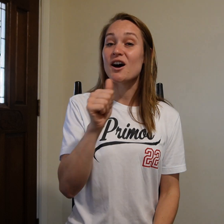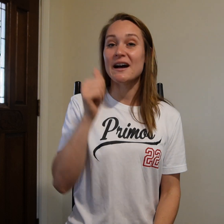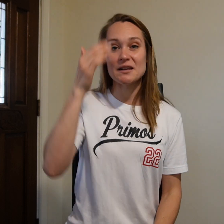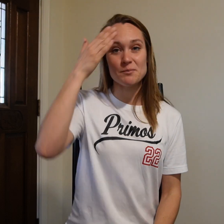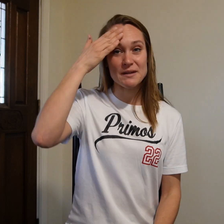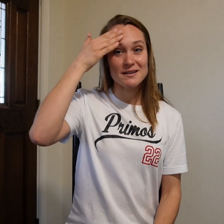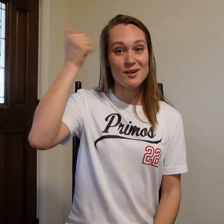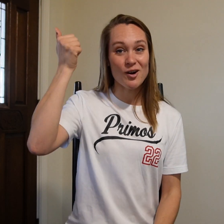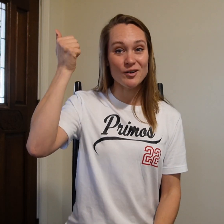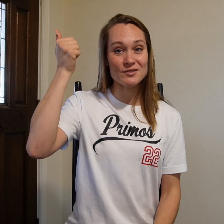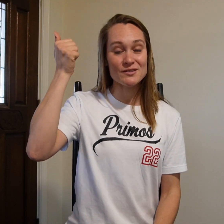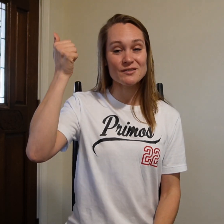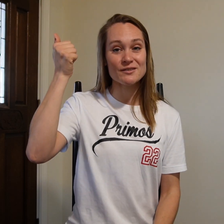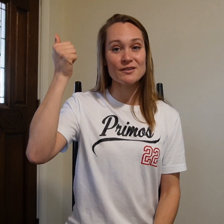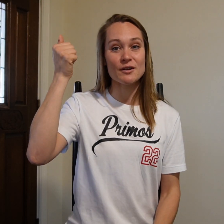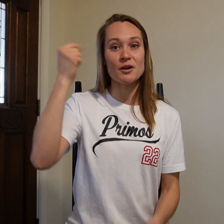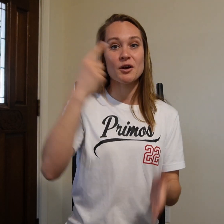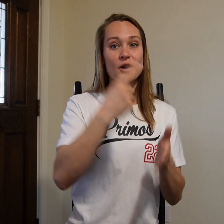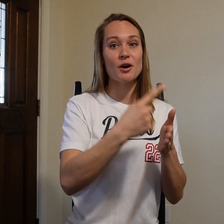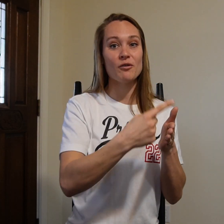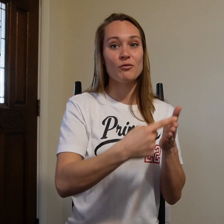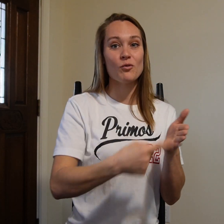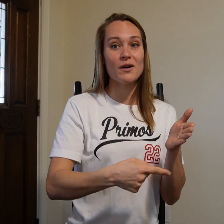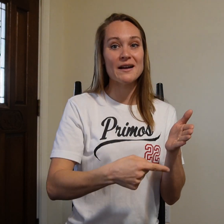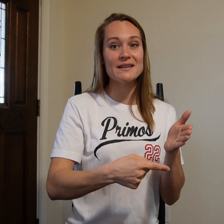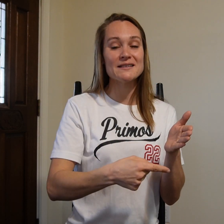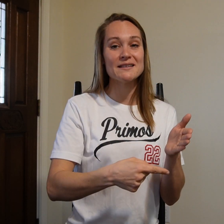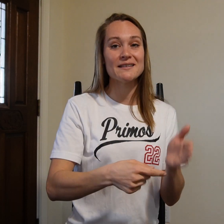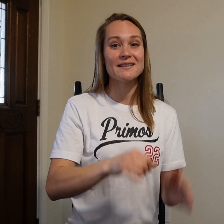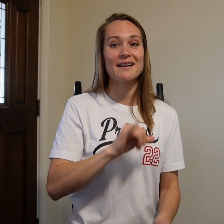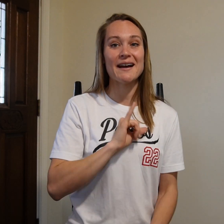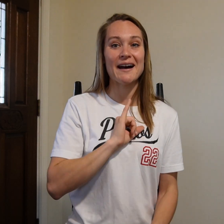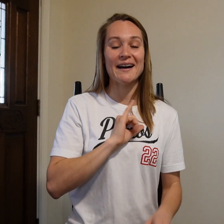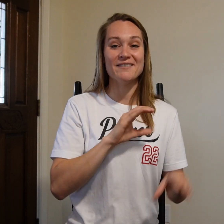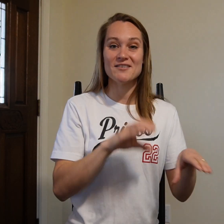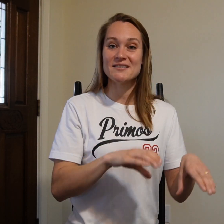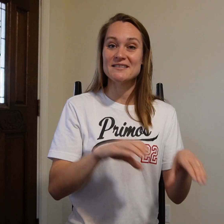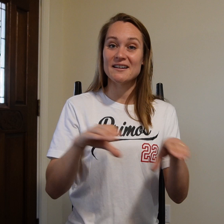Not because of what I've done,